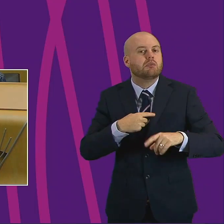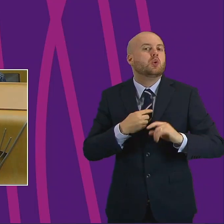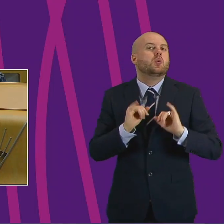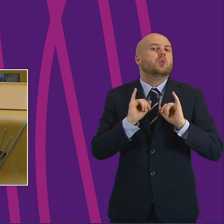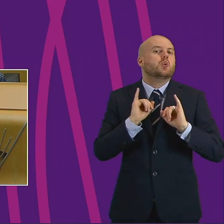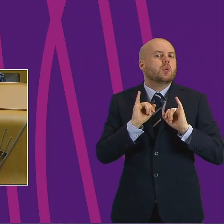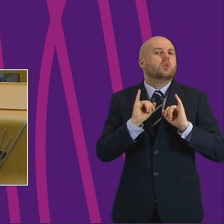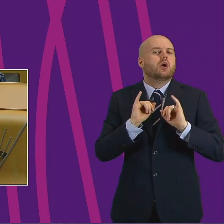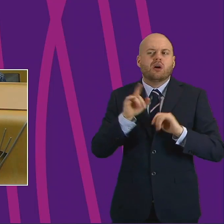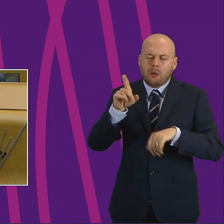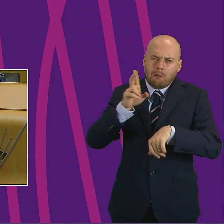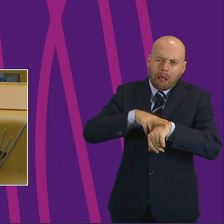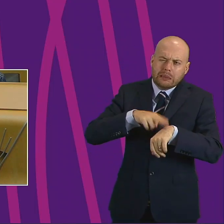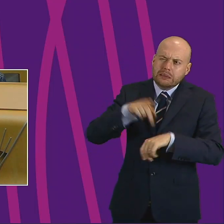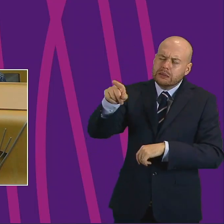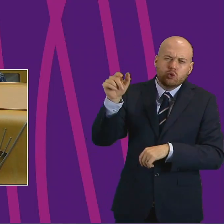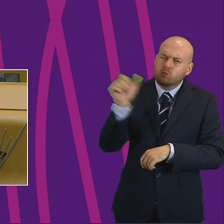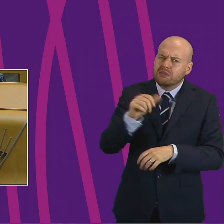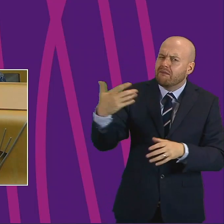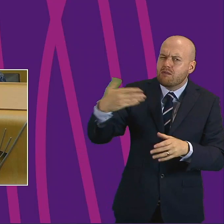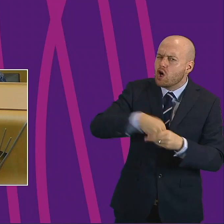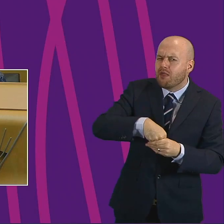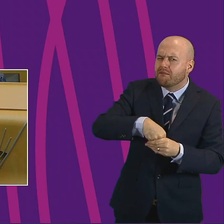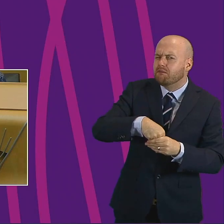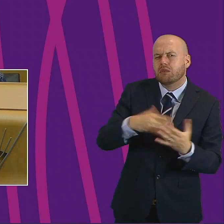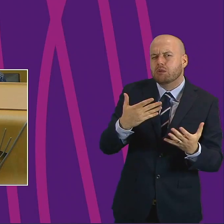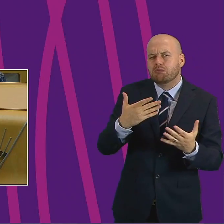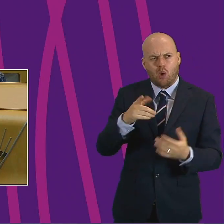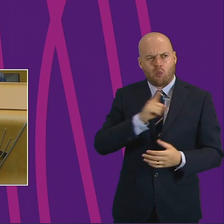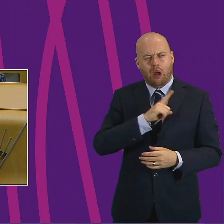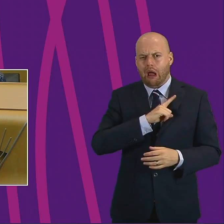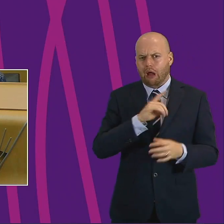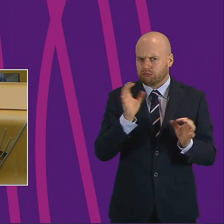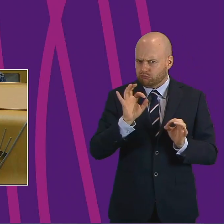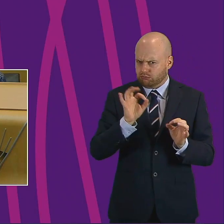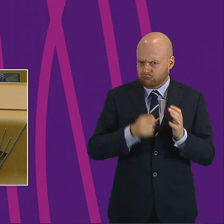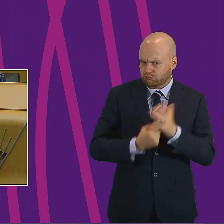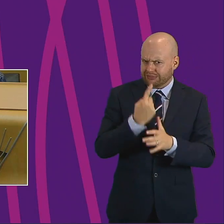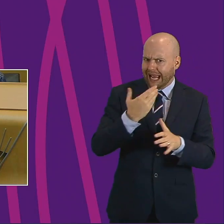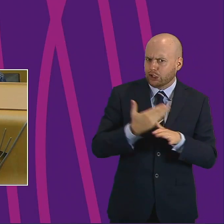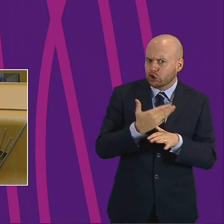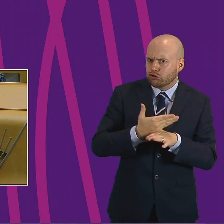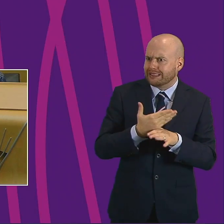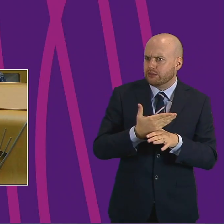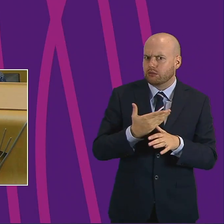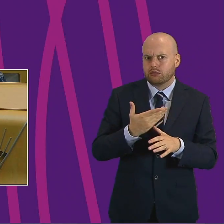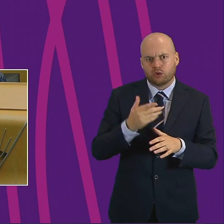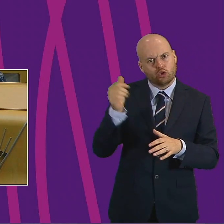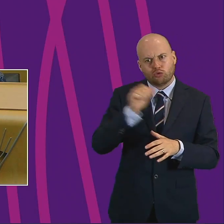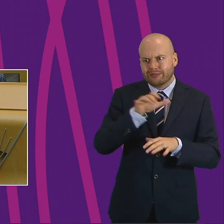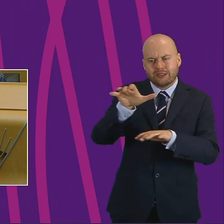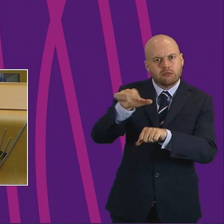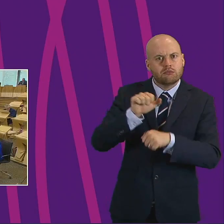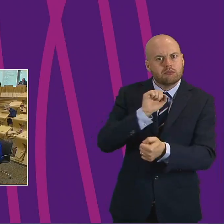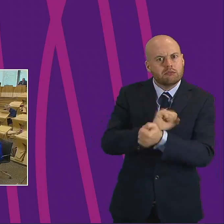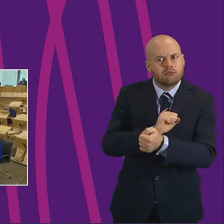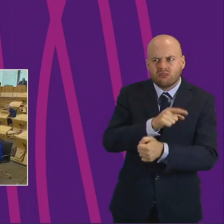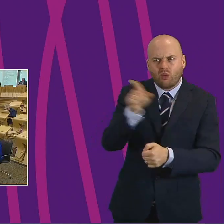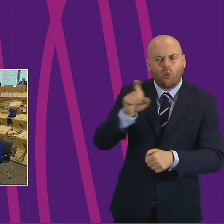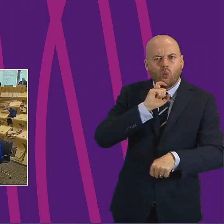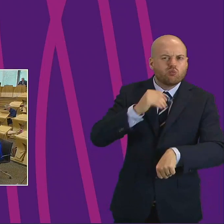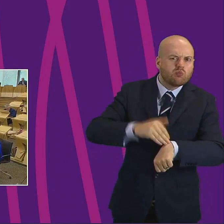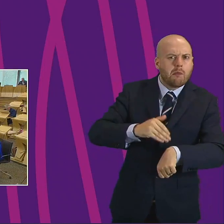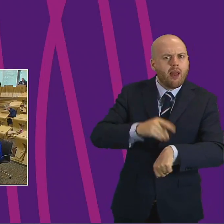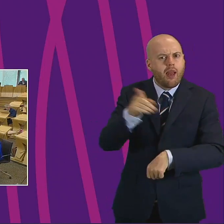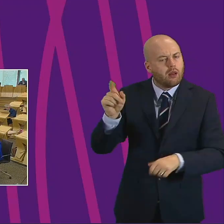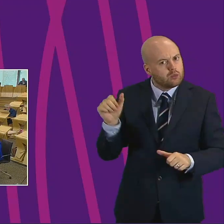and should take in these circumstances, and why no action was taken on Saturday against these thugs? Cabinet Secretary.